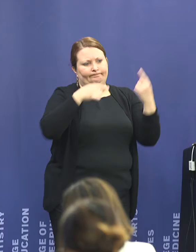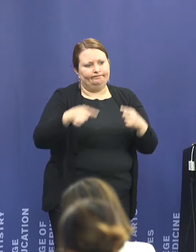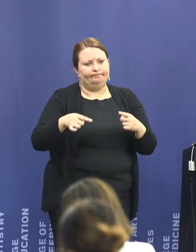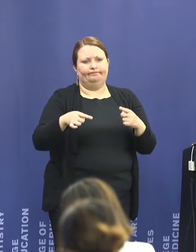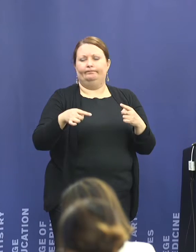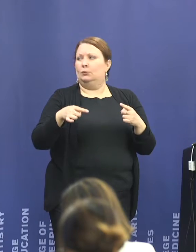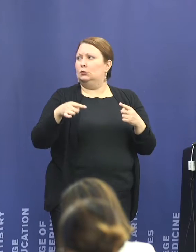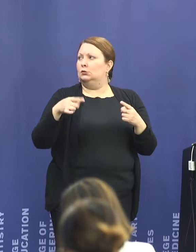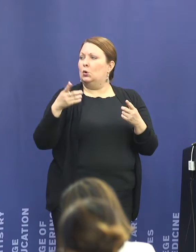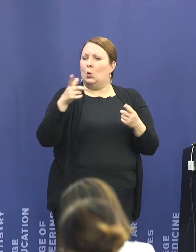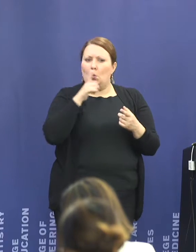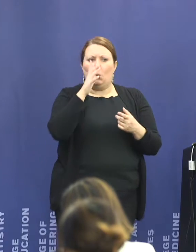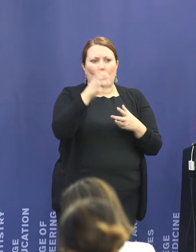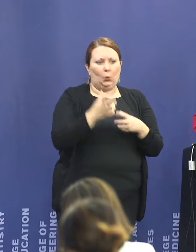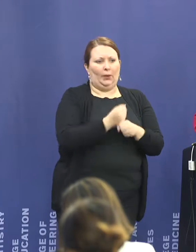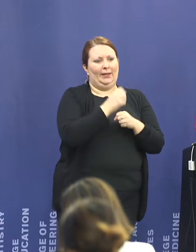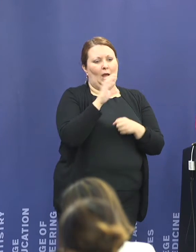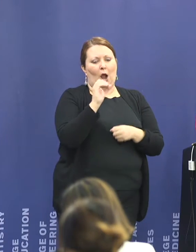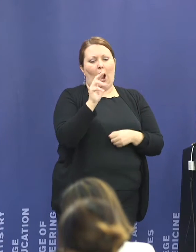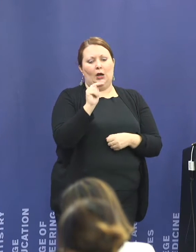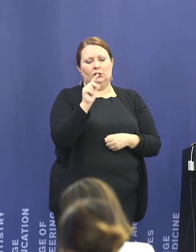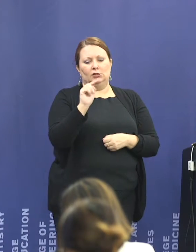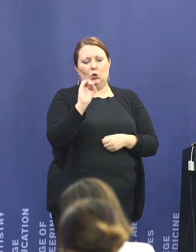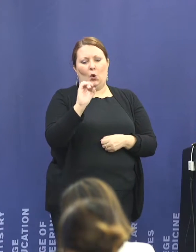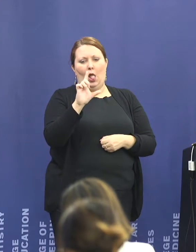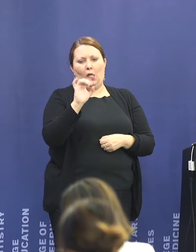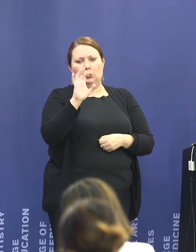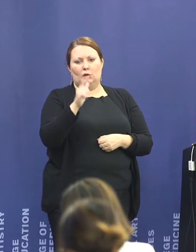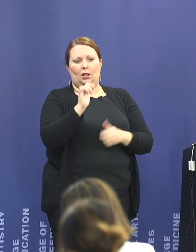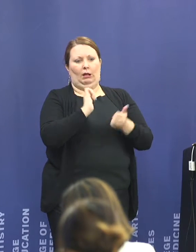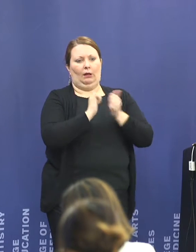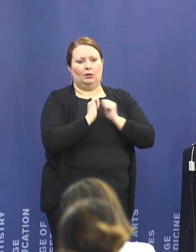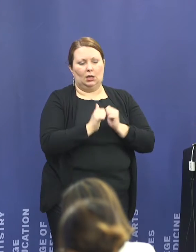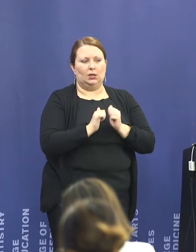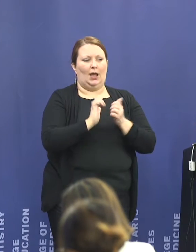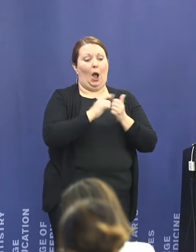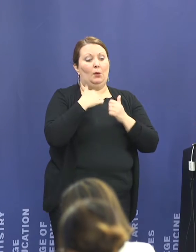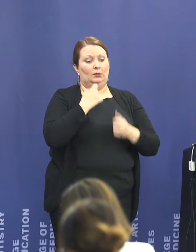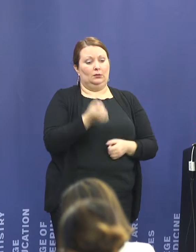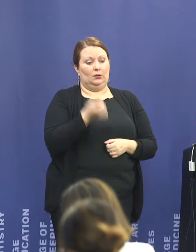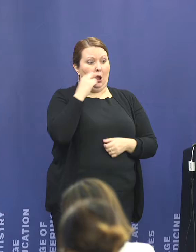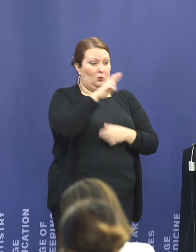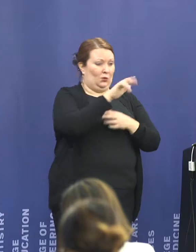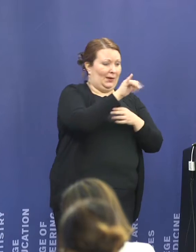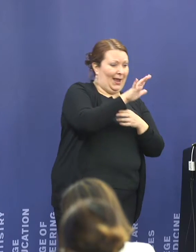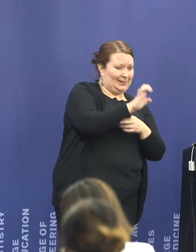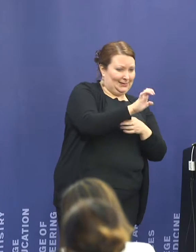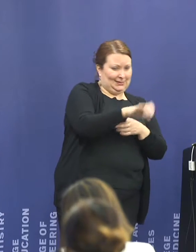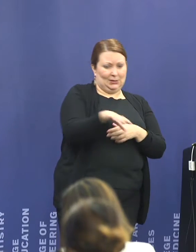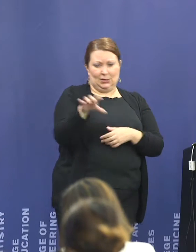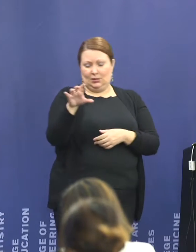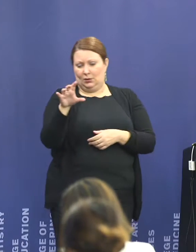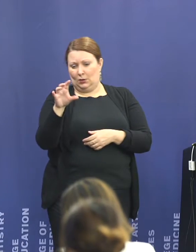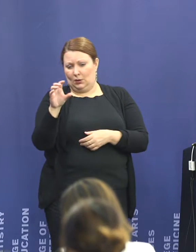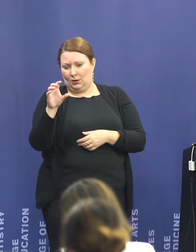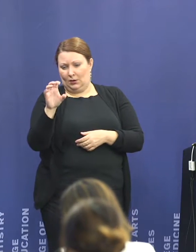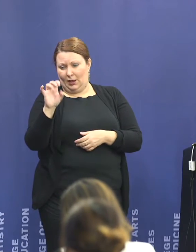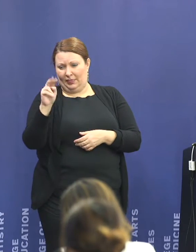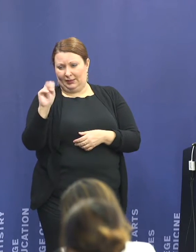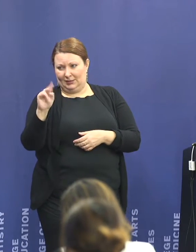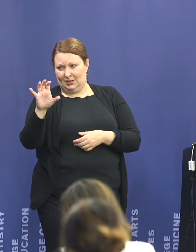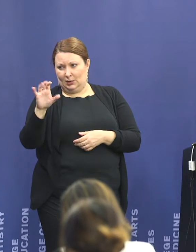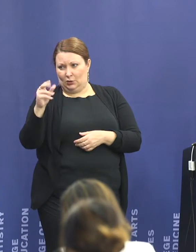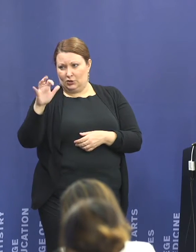right? Who will win the ontological contest? The ways that we understand, is race the same thing as